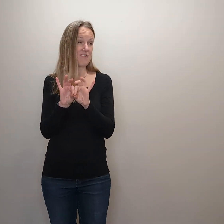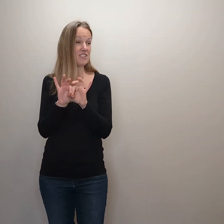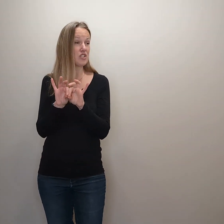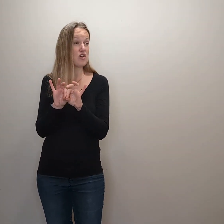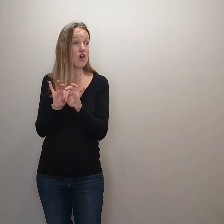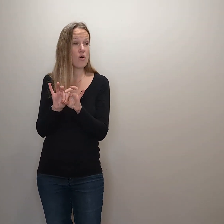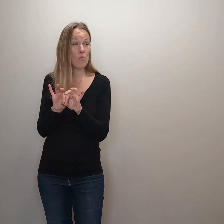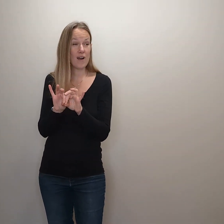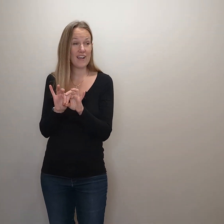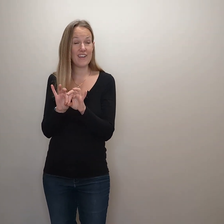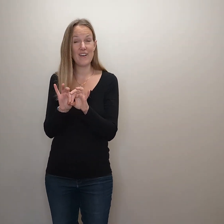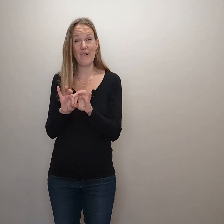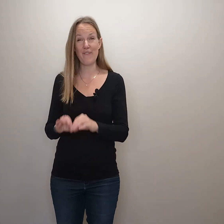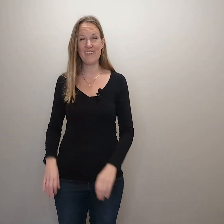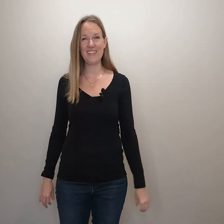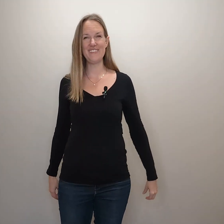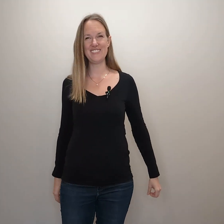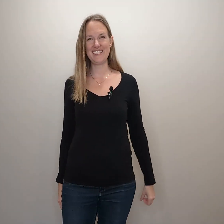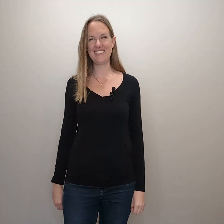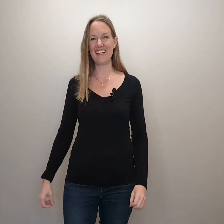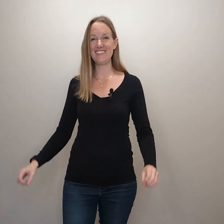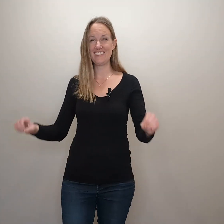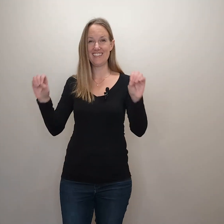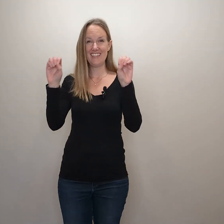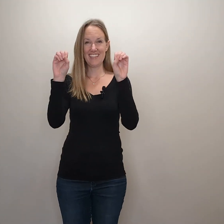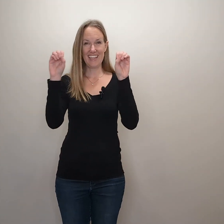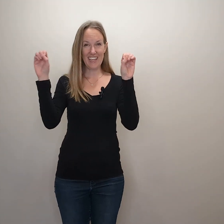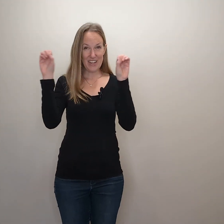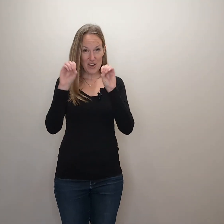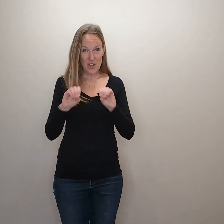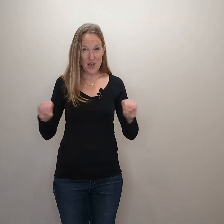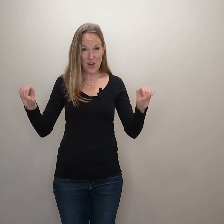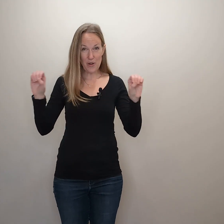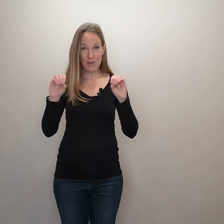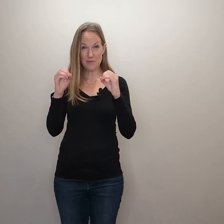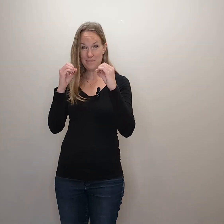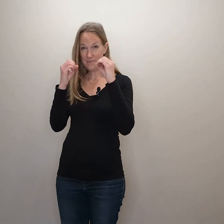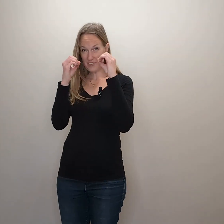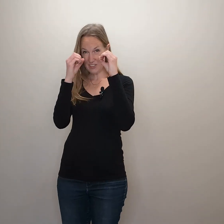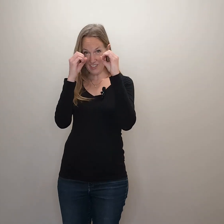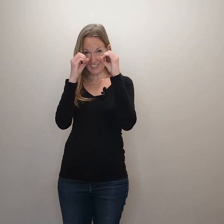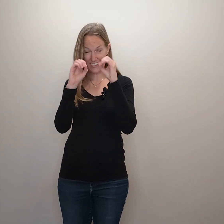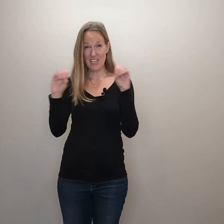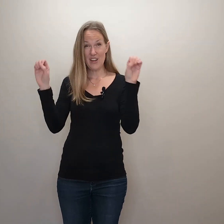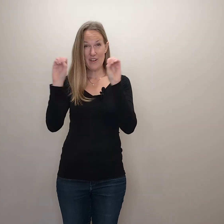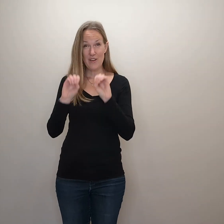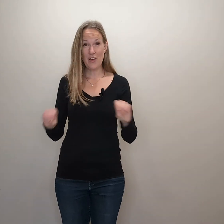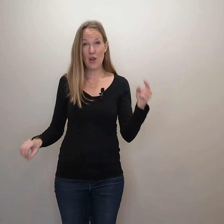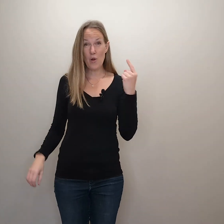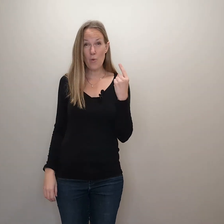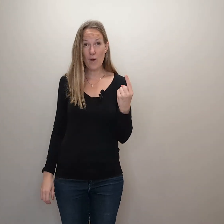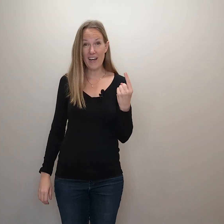is no one, only you, Jesus. Okay, no. So this, no